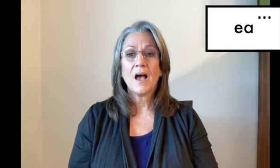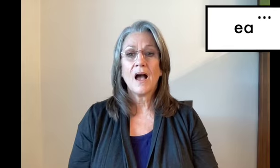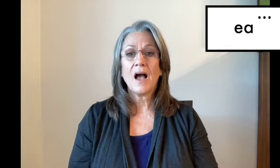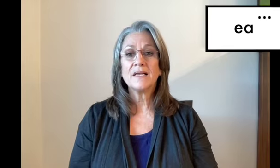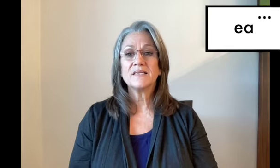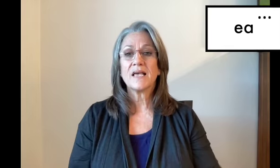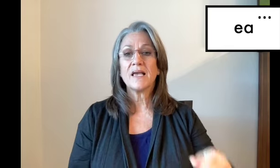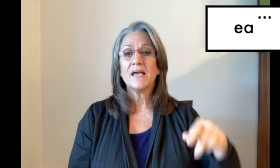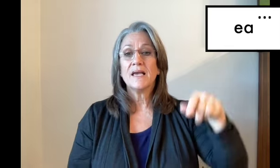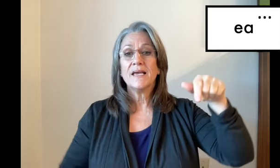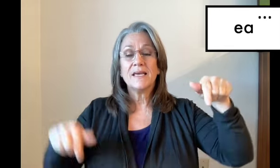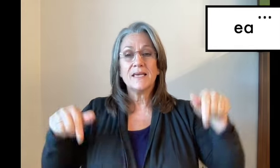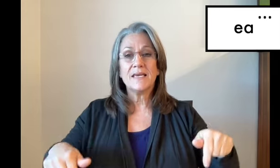I say